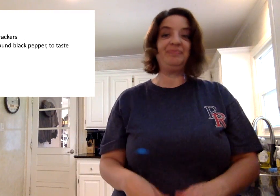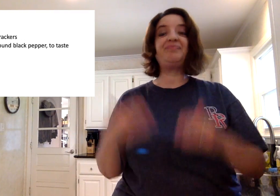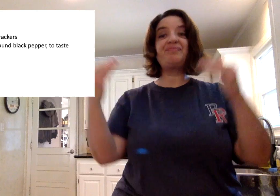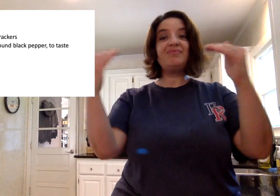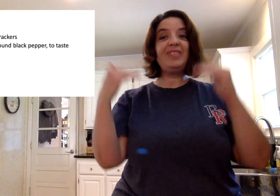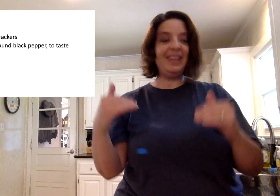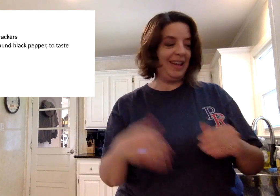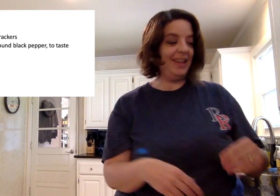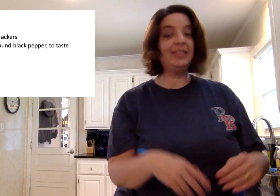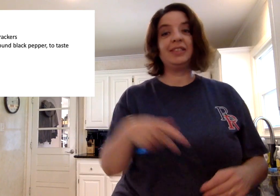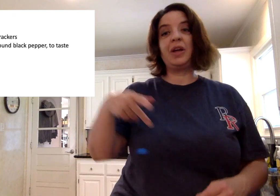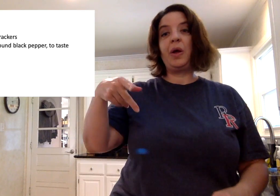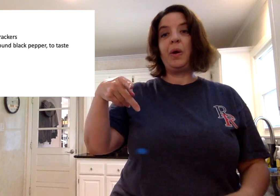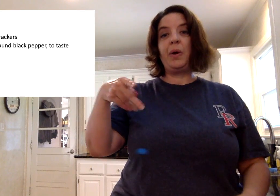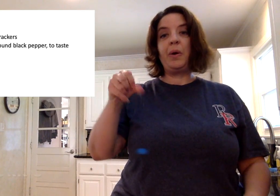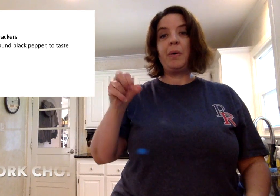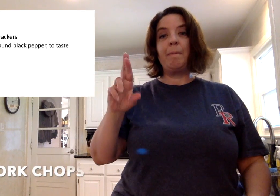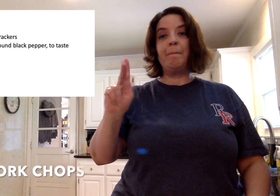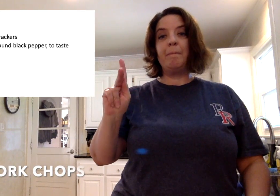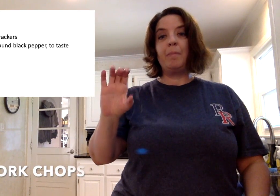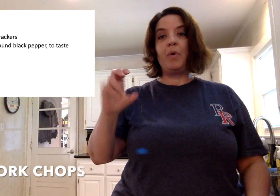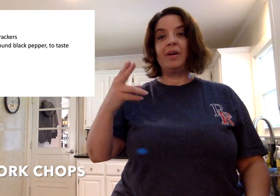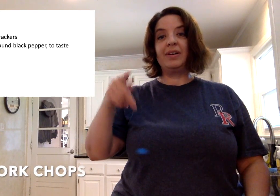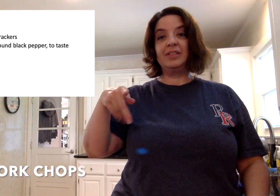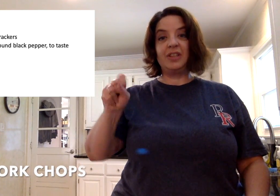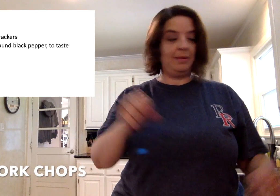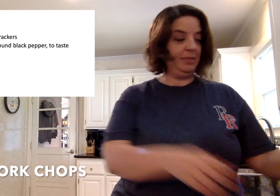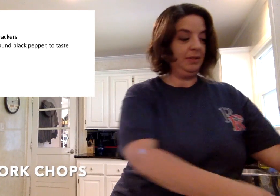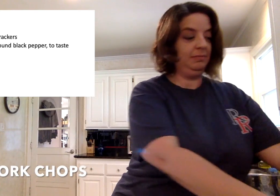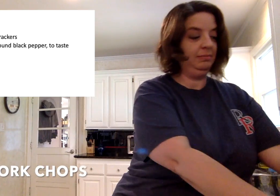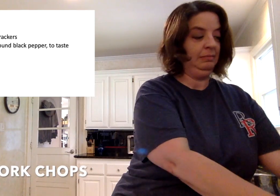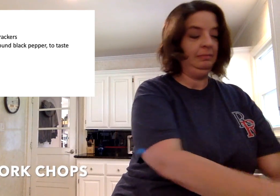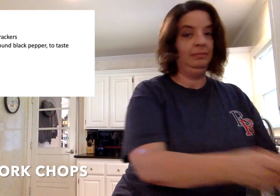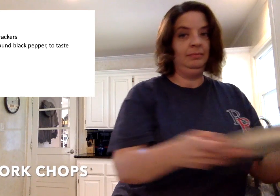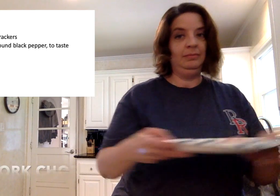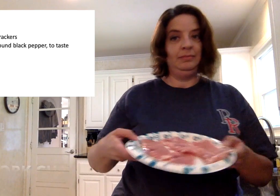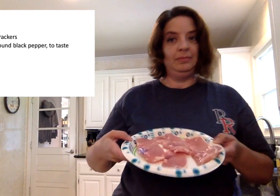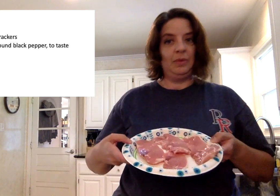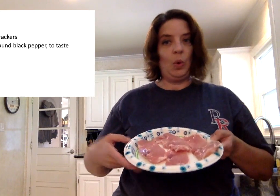So here's the sign eggs. Then I need pork chops.